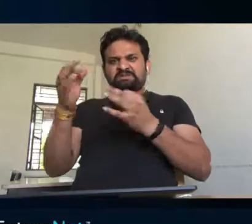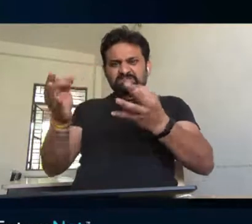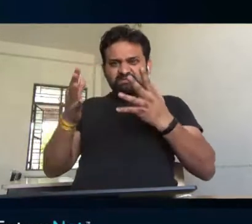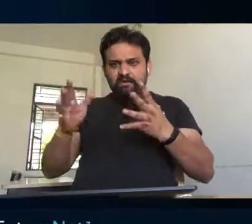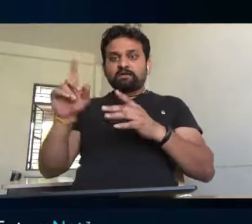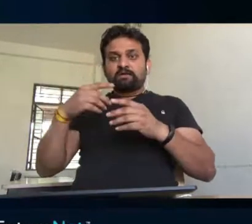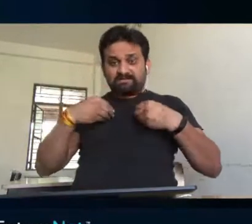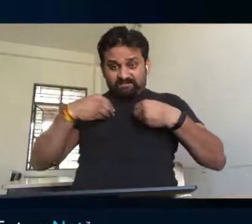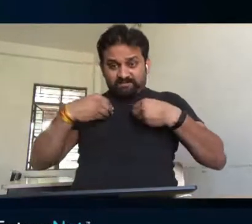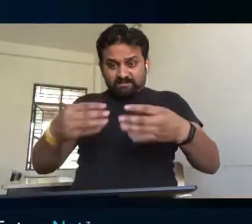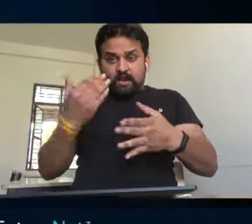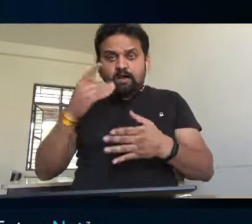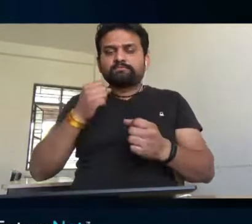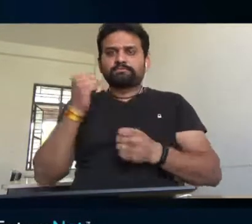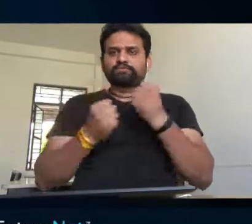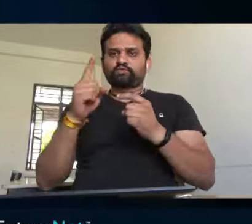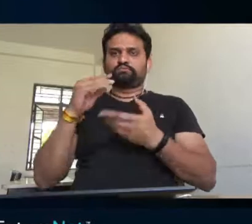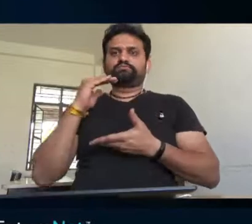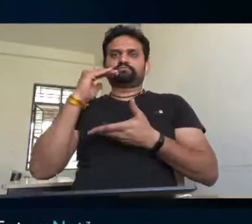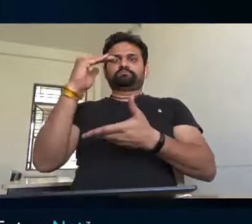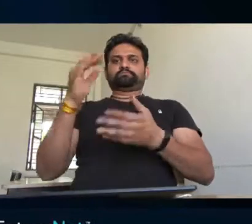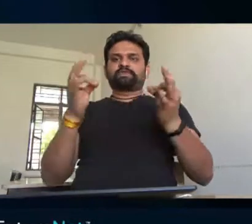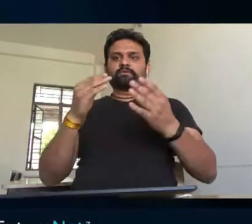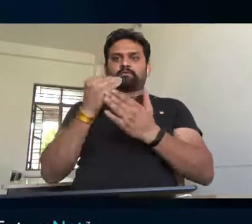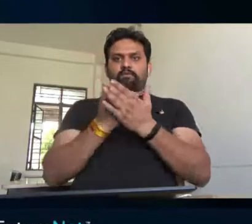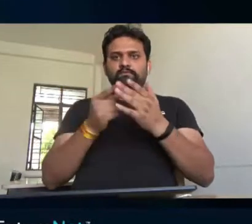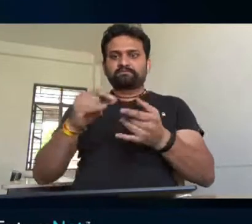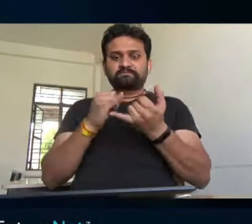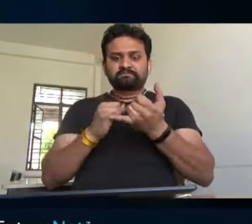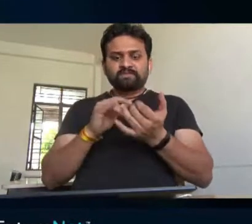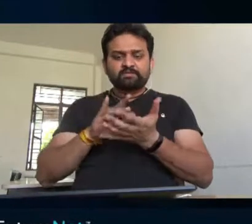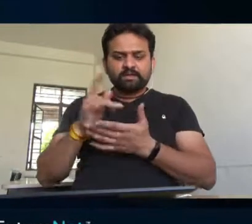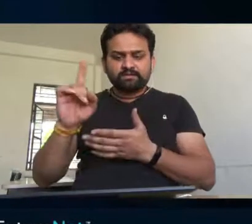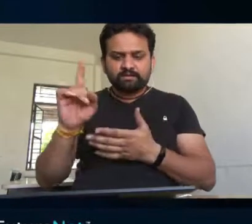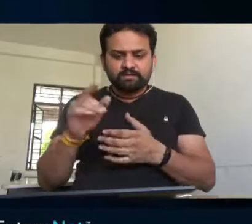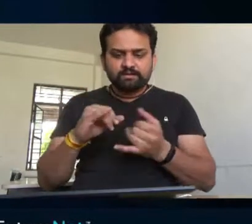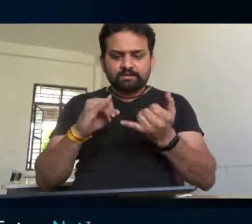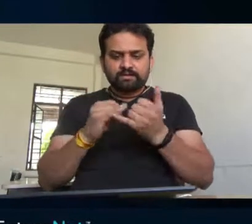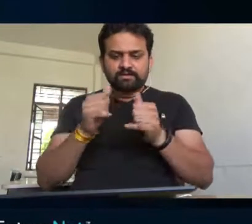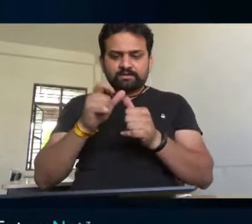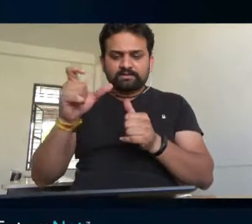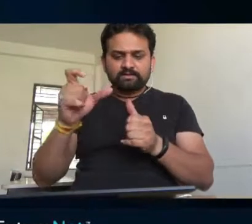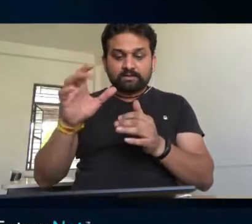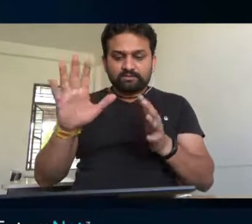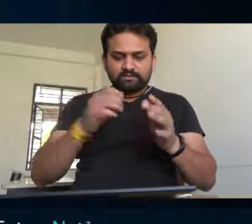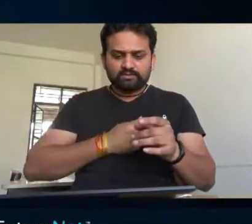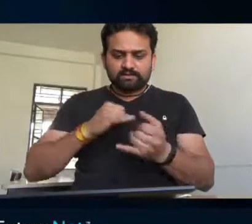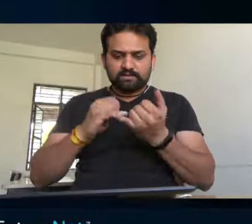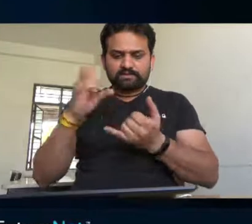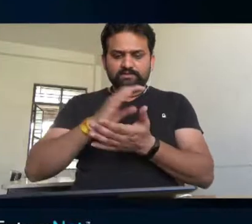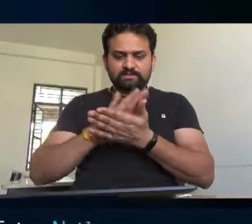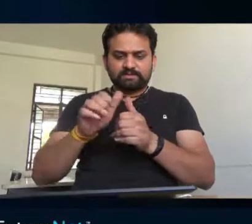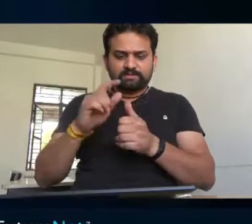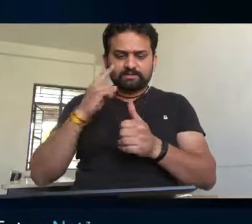of his career, and he has his goodbye game. This is a tradition in Germany. They make it